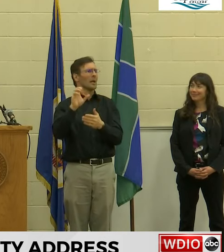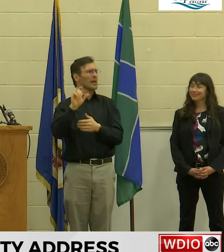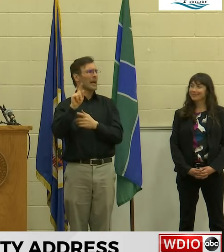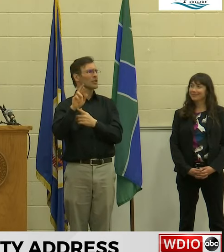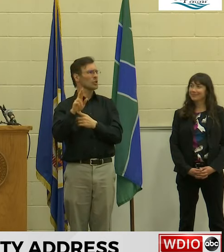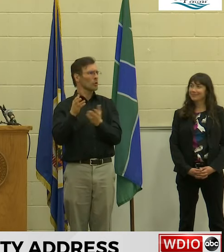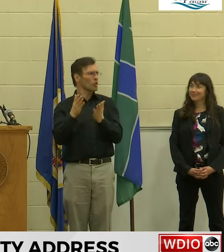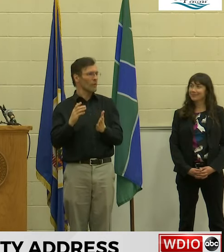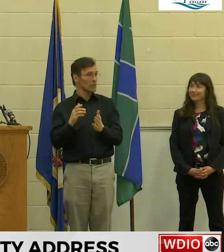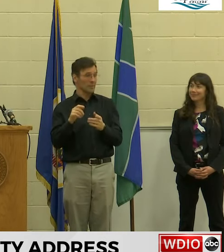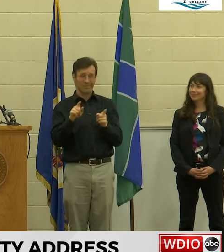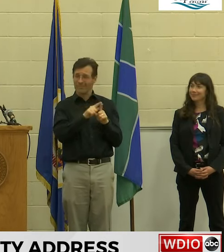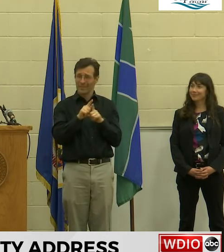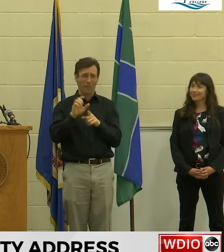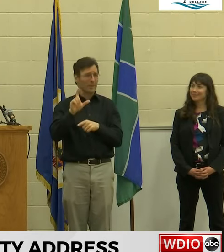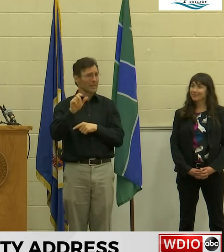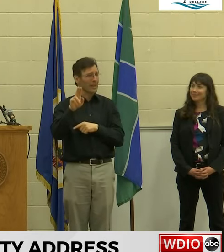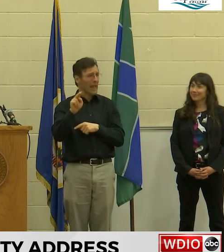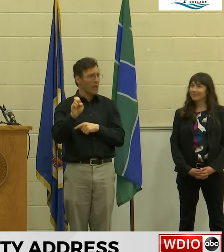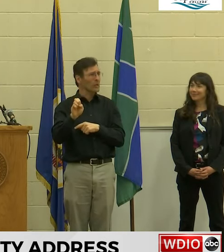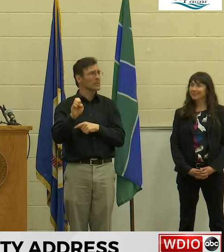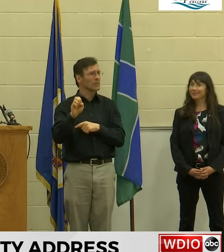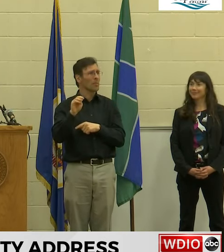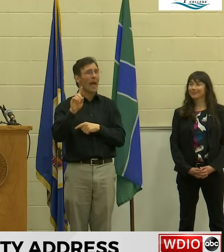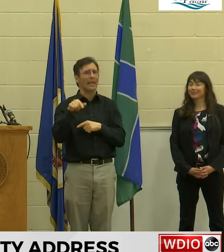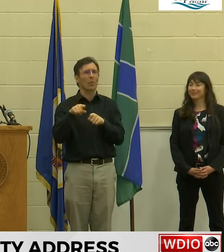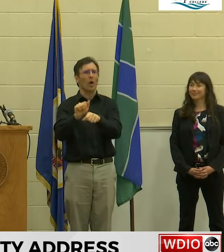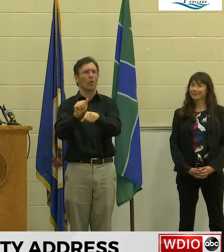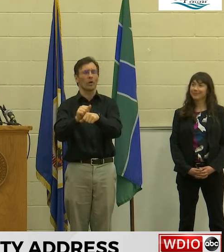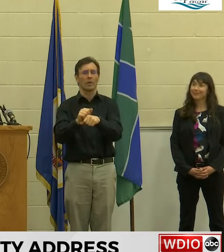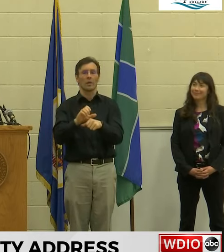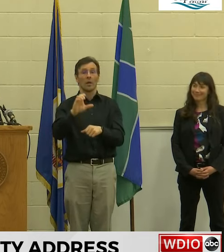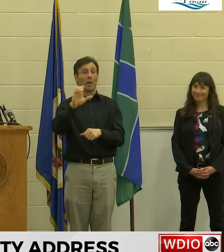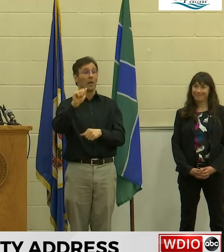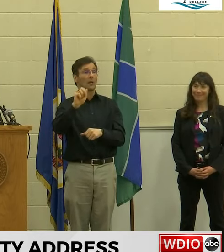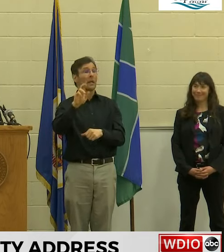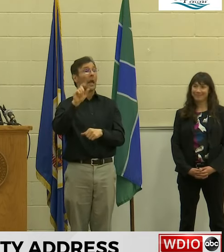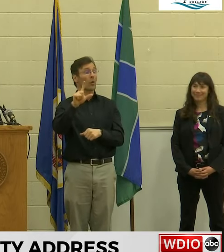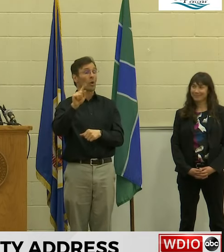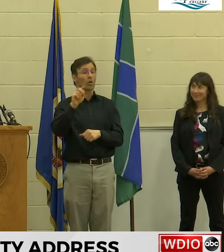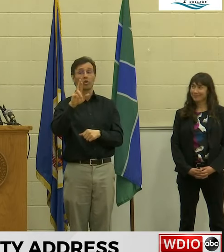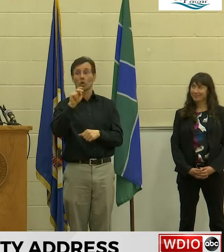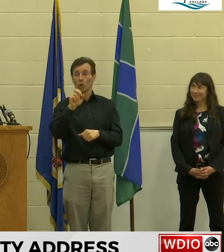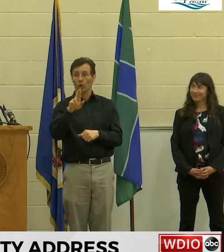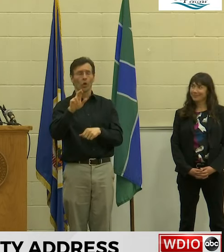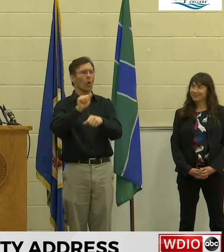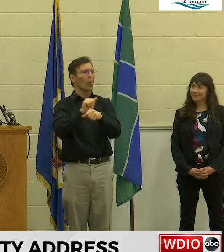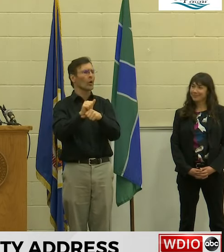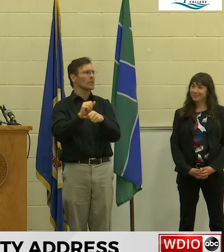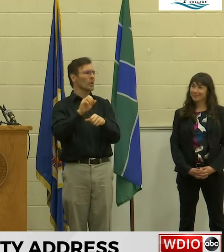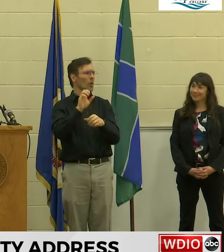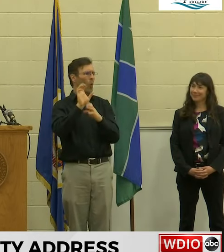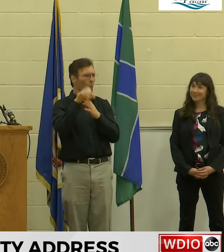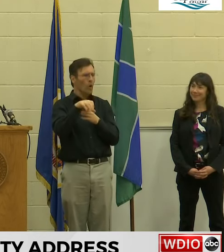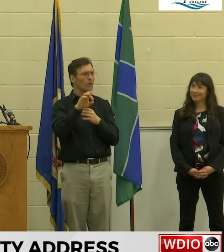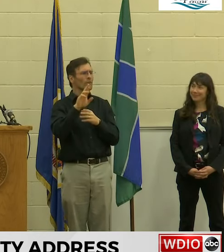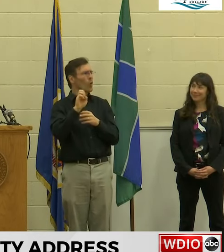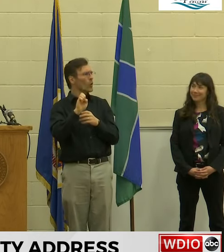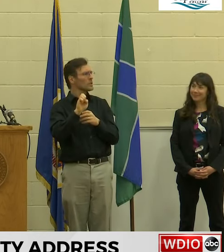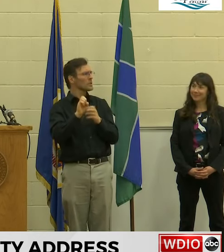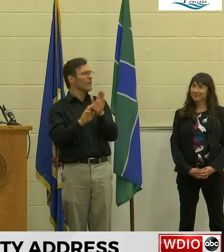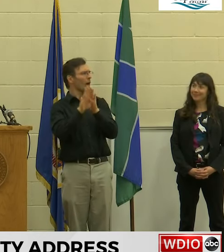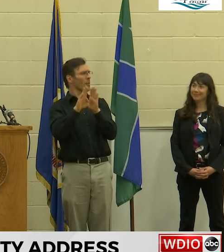Clarence Maddy did during his tenure with the city. This year's recipient is Carol Turner, who has worked in workforce development for the City of Duluth for